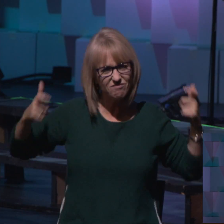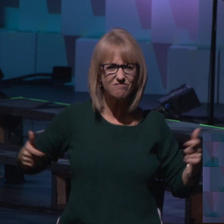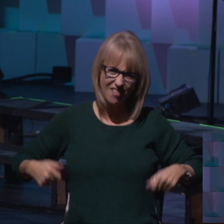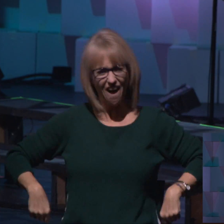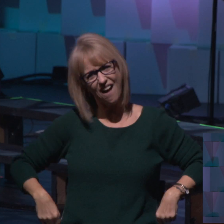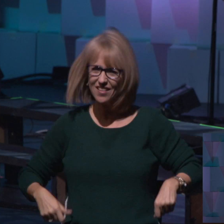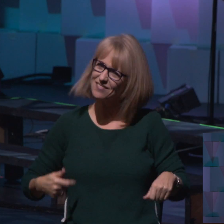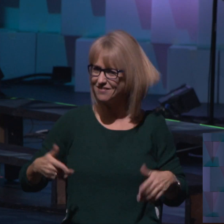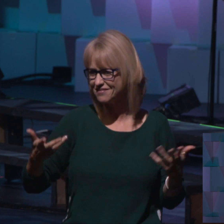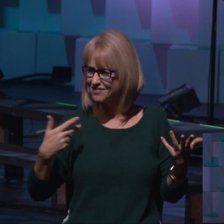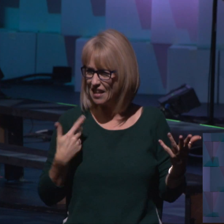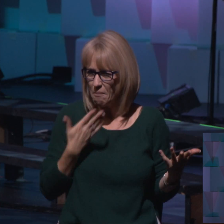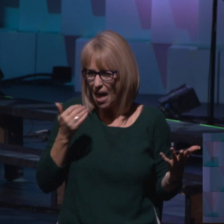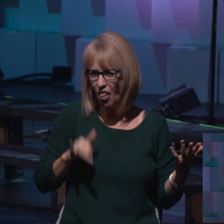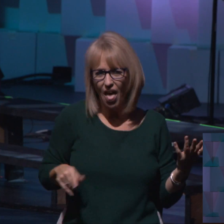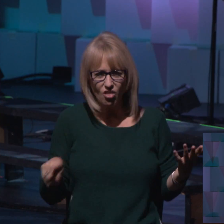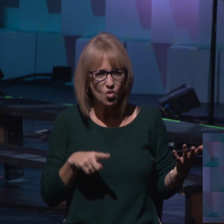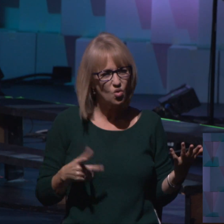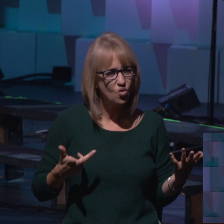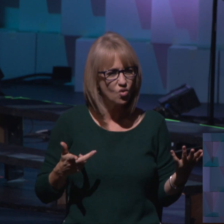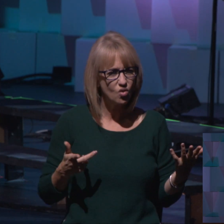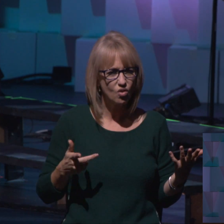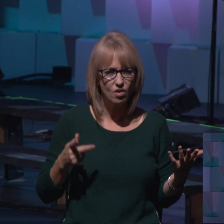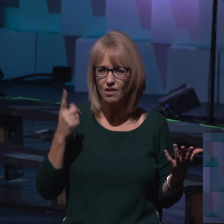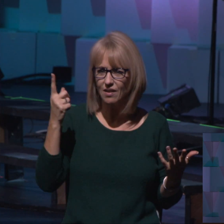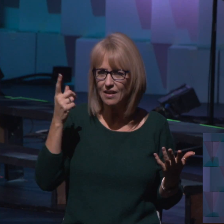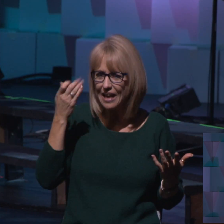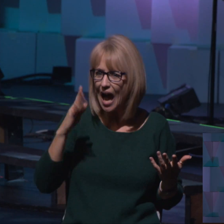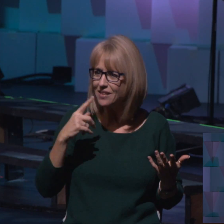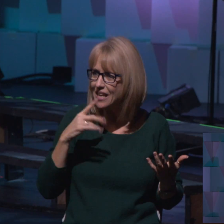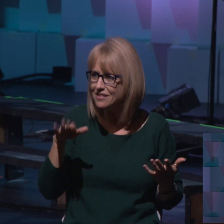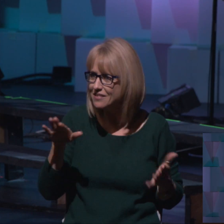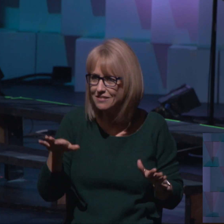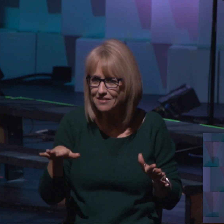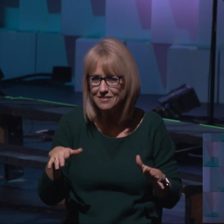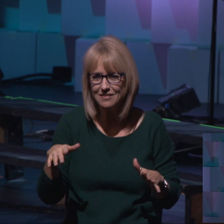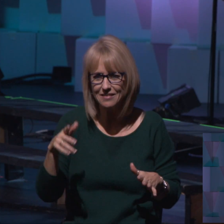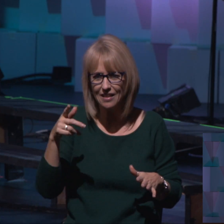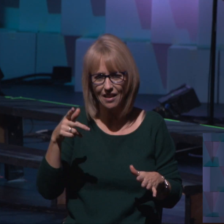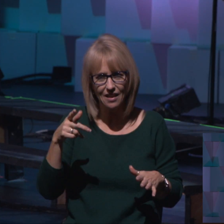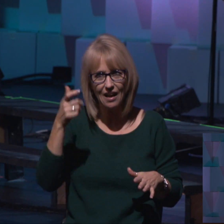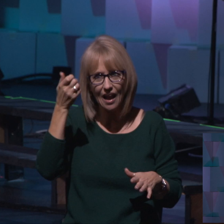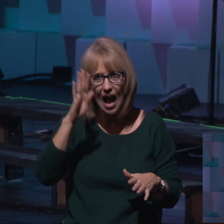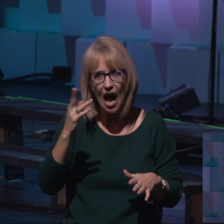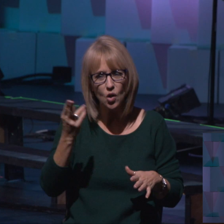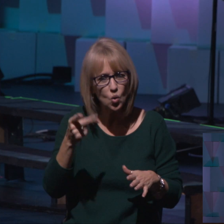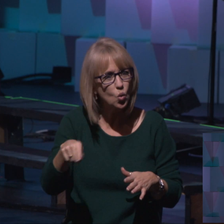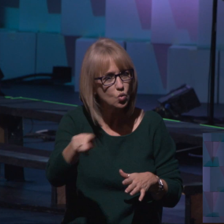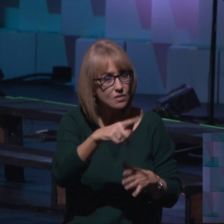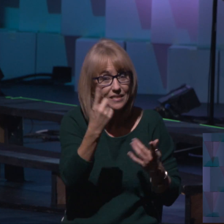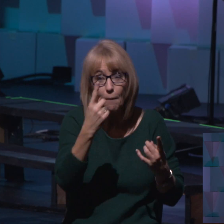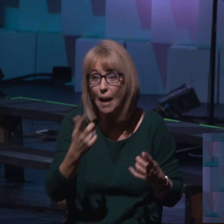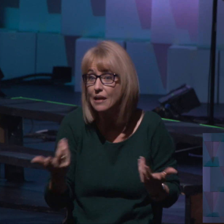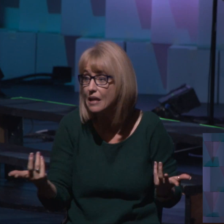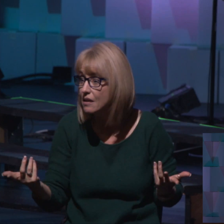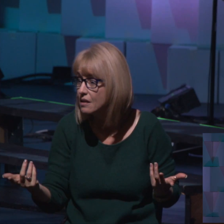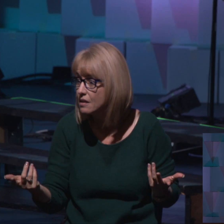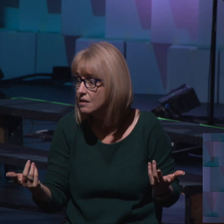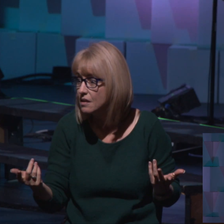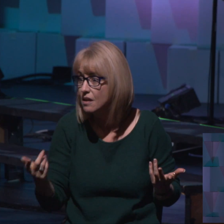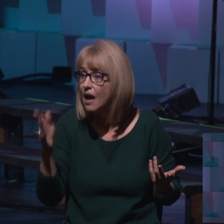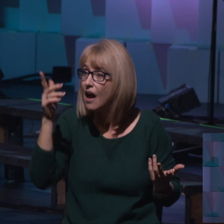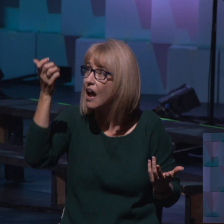out of others? Just saying, God is going to use somebody. See, that's the attitude that Mary had. God's going to use somebody, and I'm